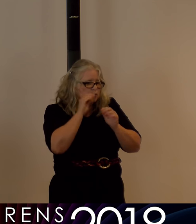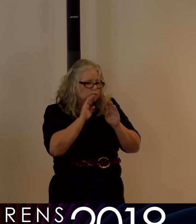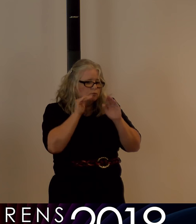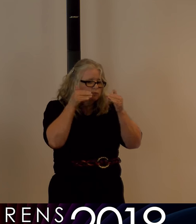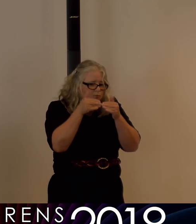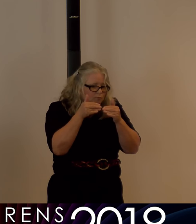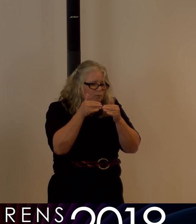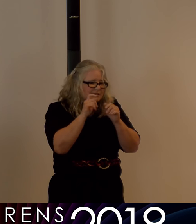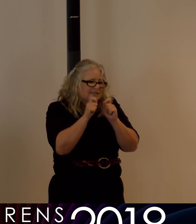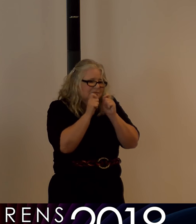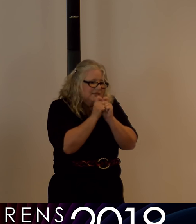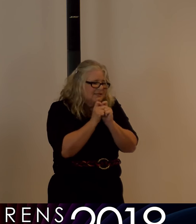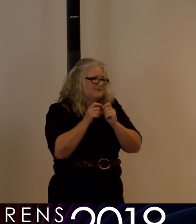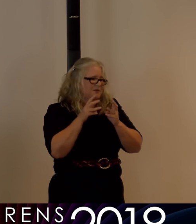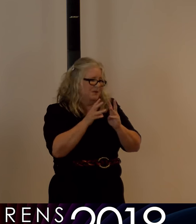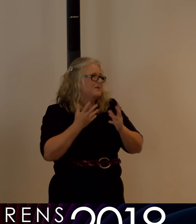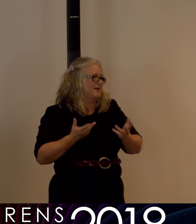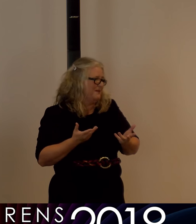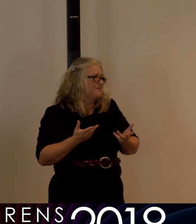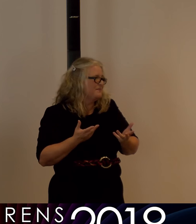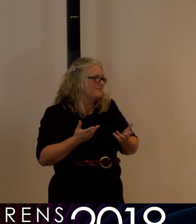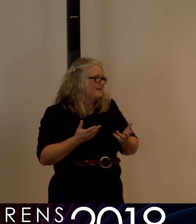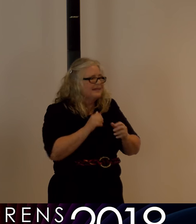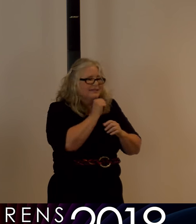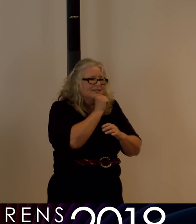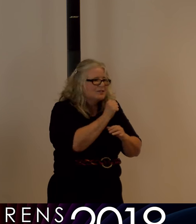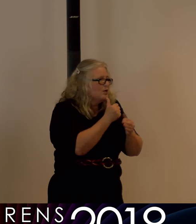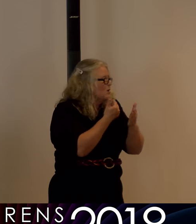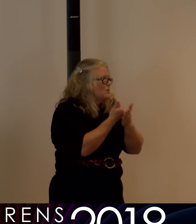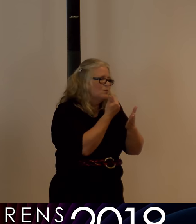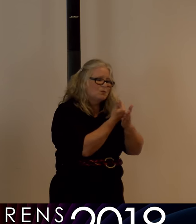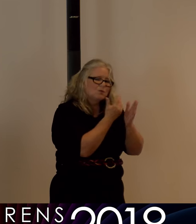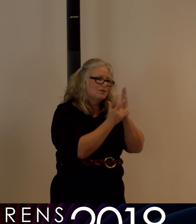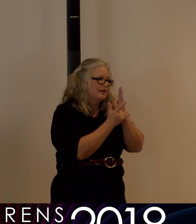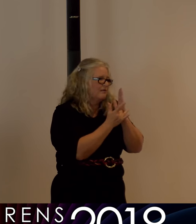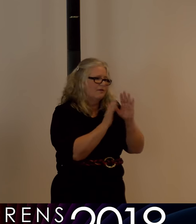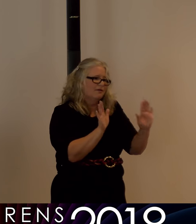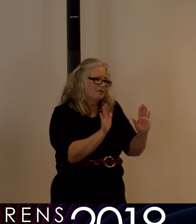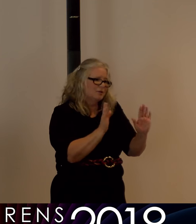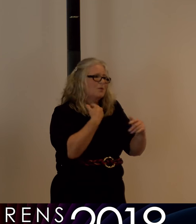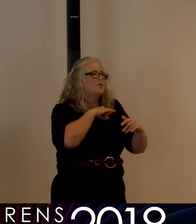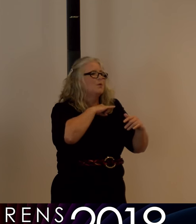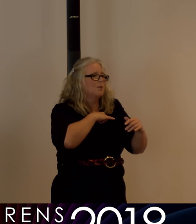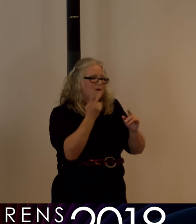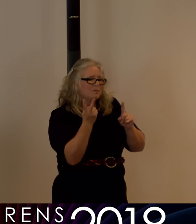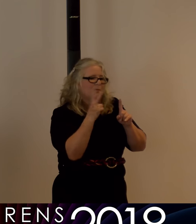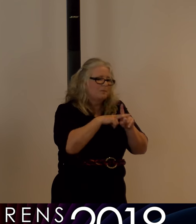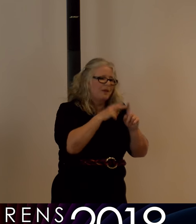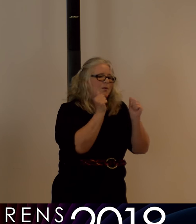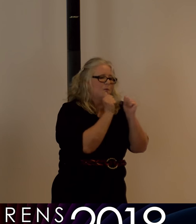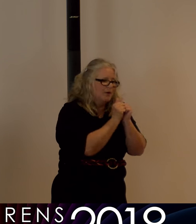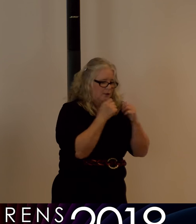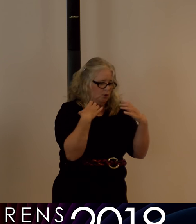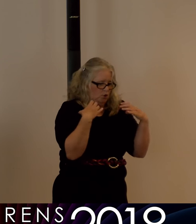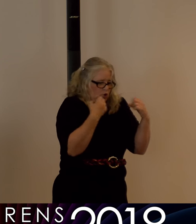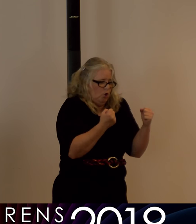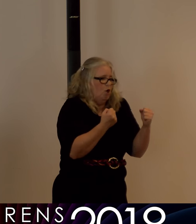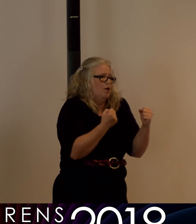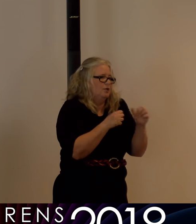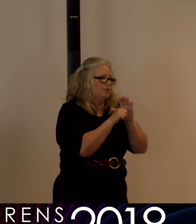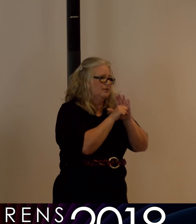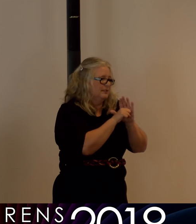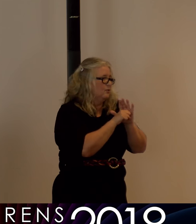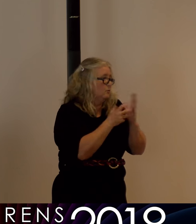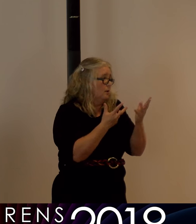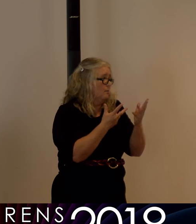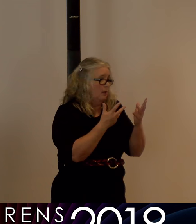Okay? So this wasn't new technology. We just applied it to CHARGE syndrome at a time when nobody else had done it. Since